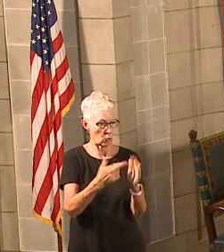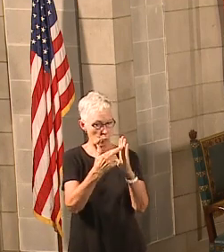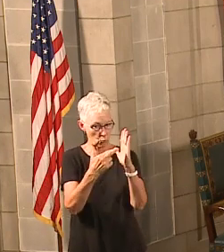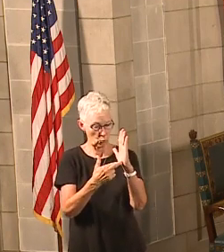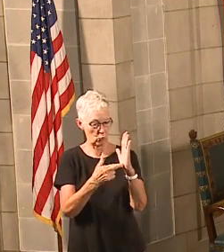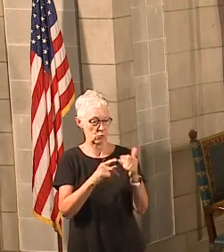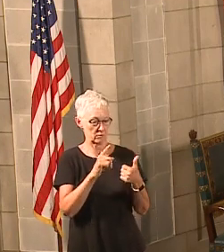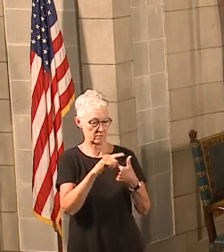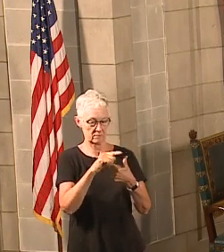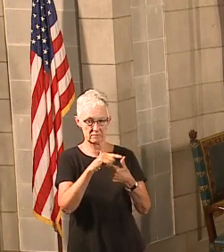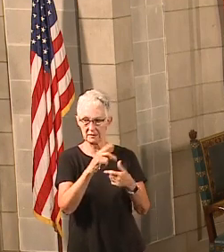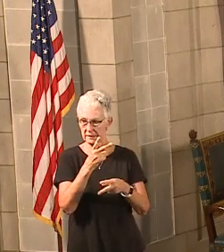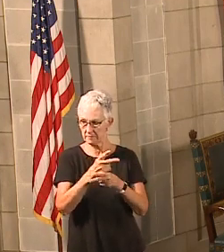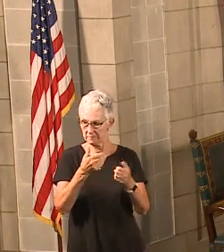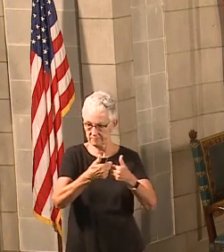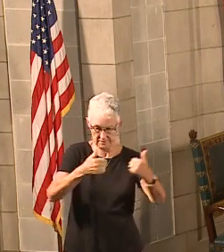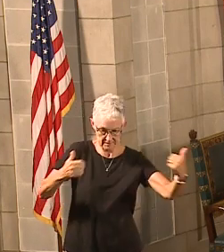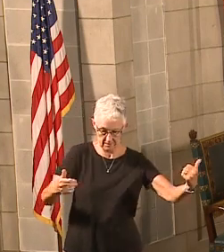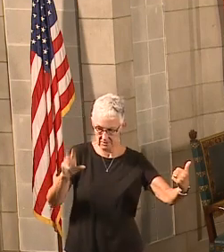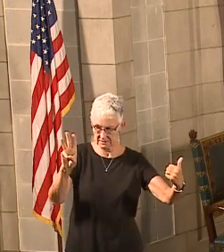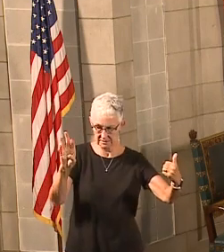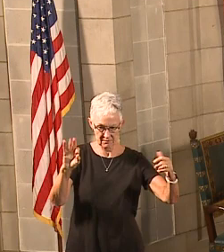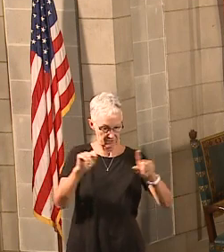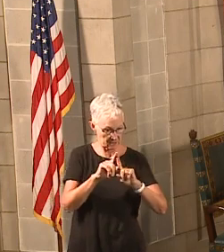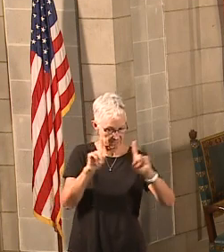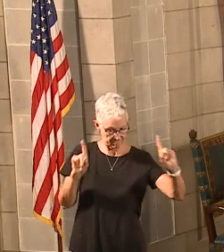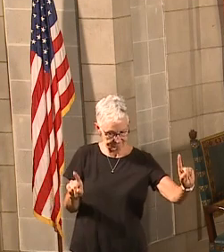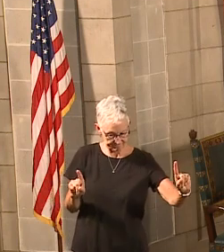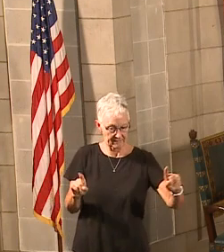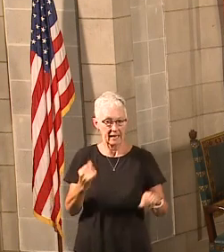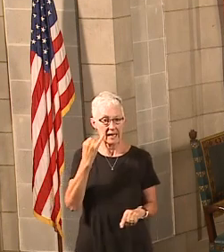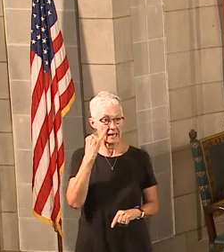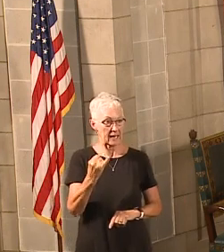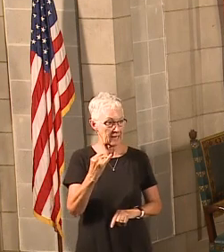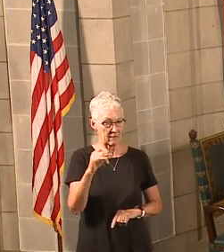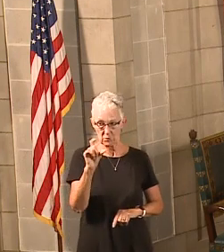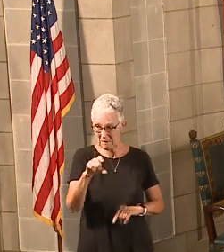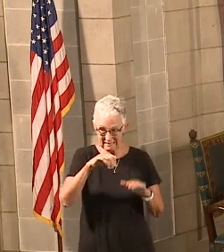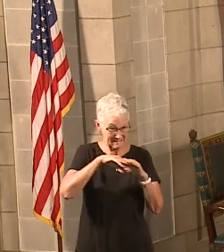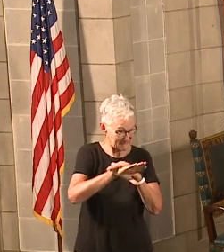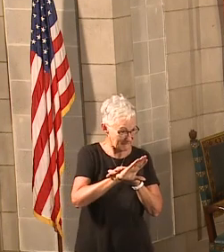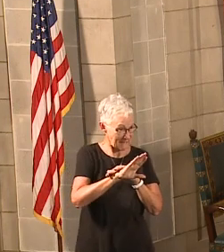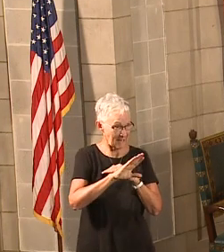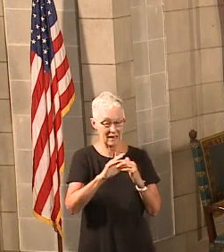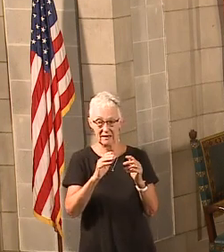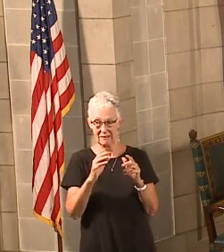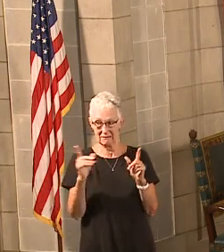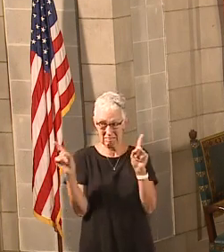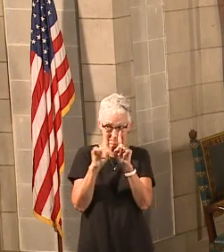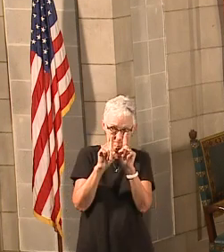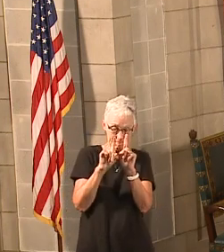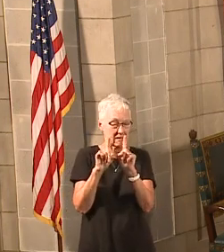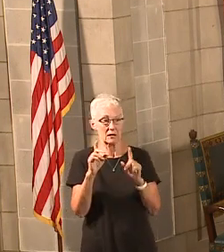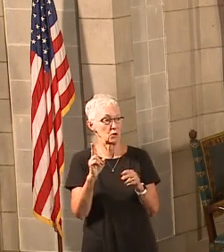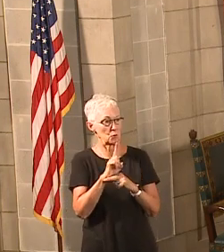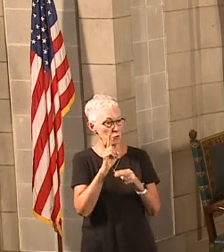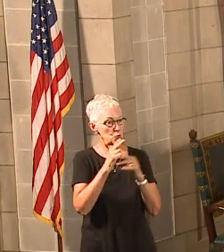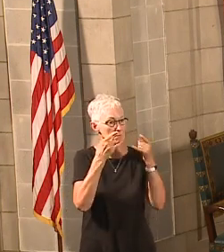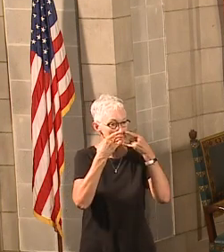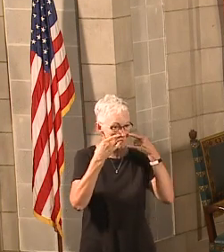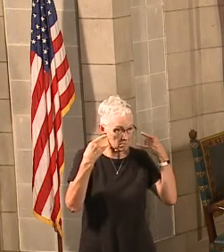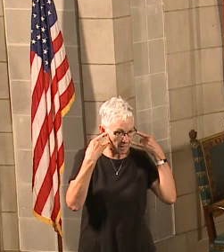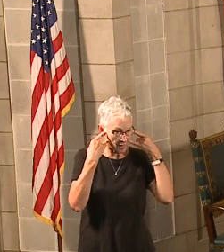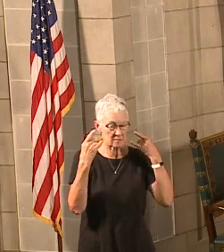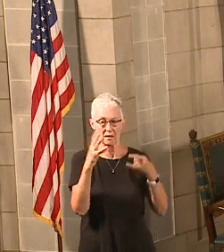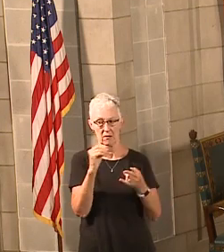public. Wear a mask if you're going to be closer than 6 feet to somebody, especially if you're going to be inside, and wash your hands often. These are the 3 basic